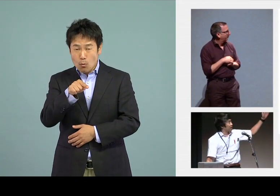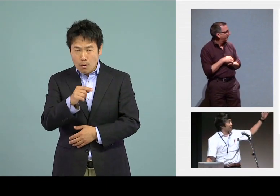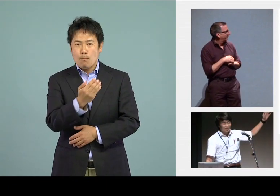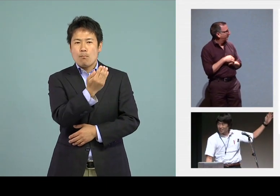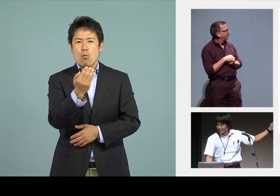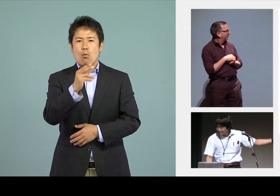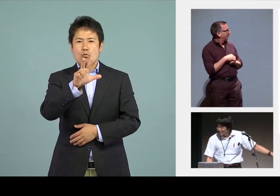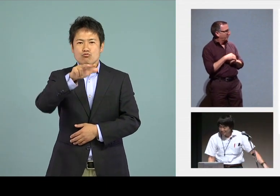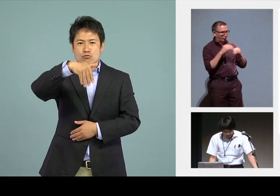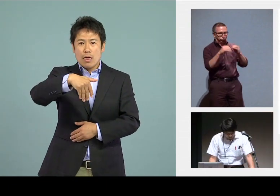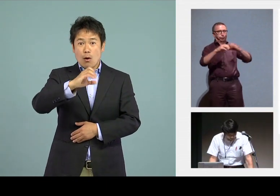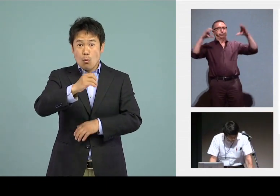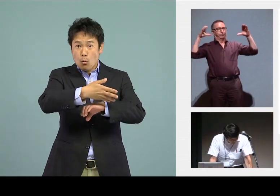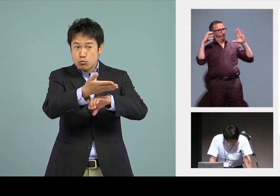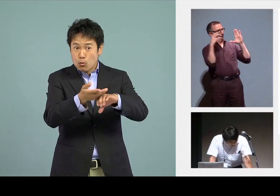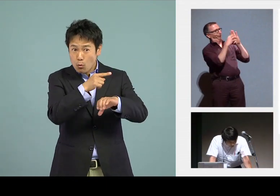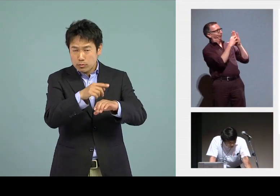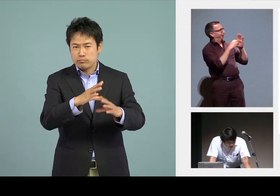Here.